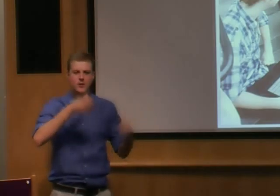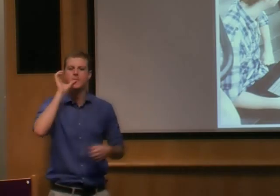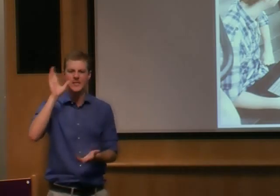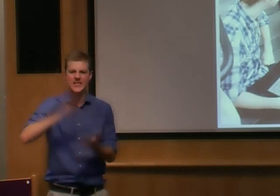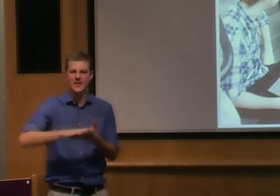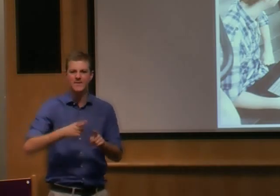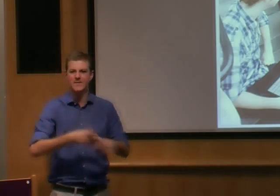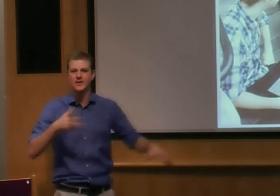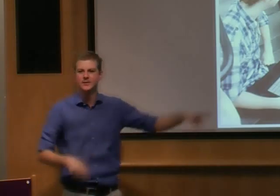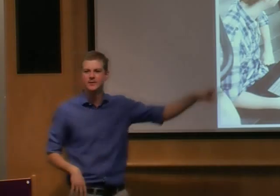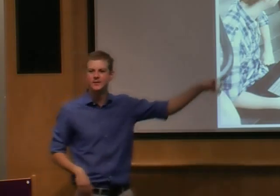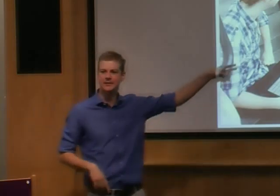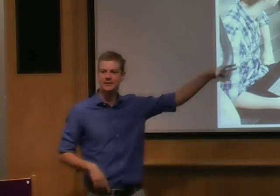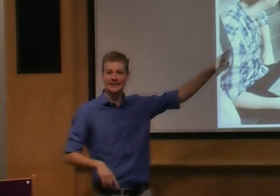were there. You may remember,